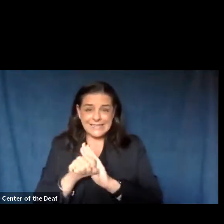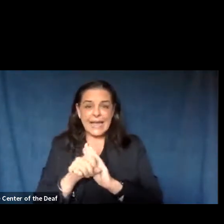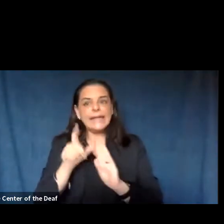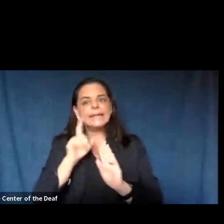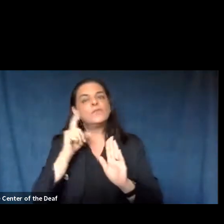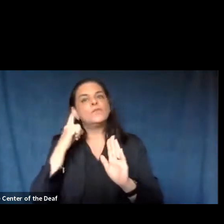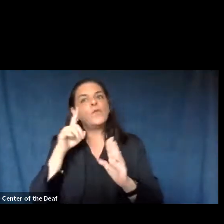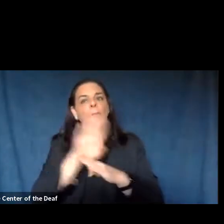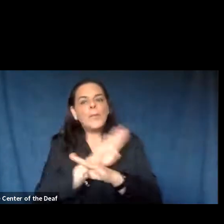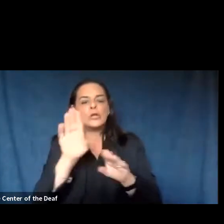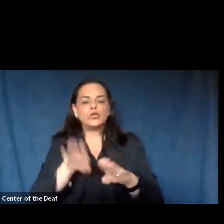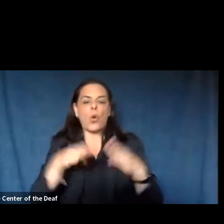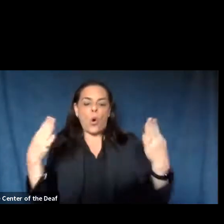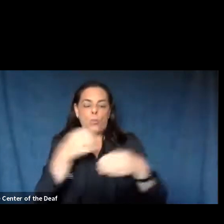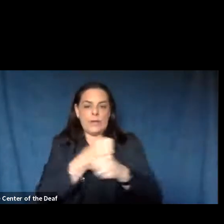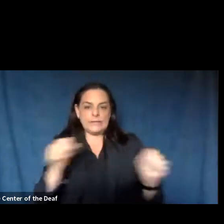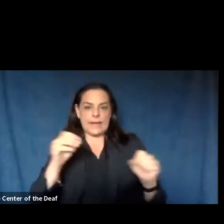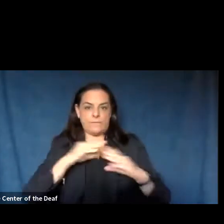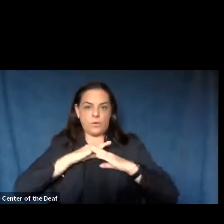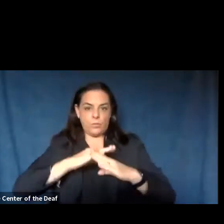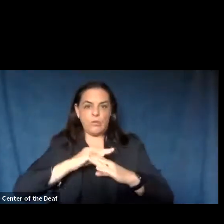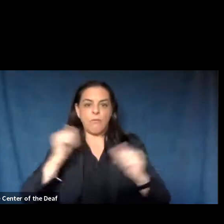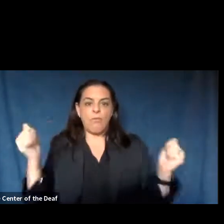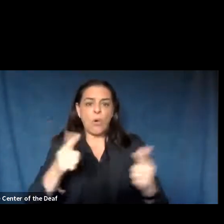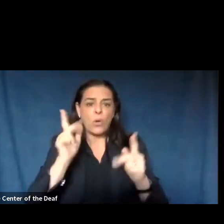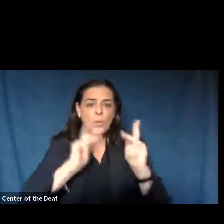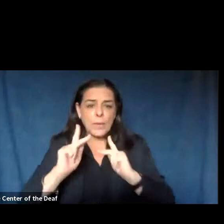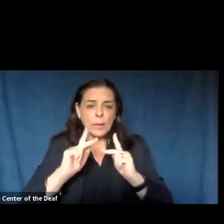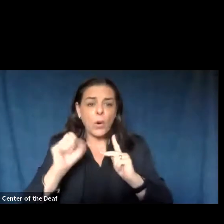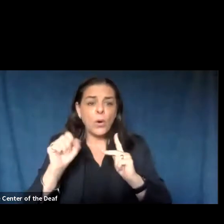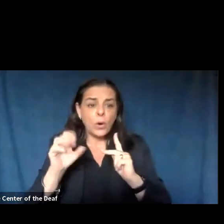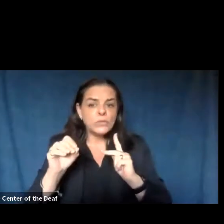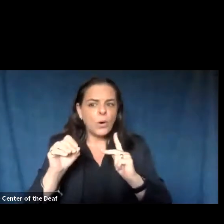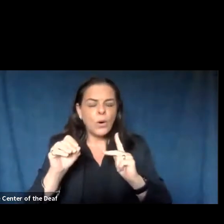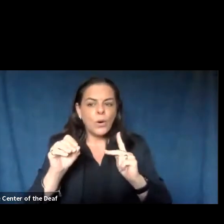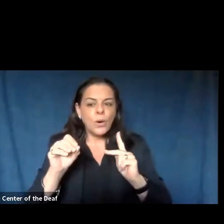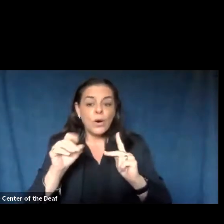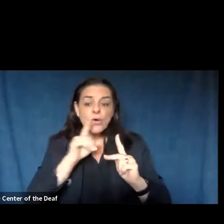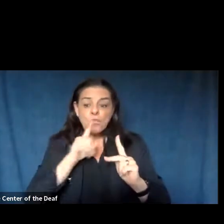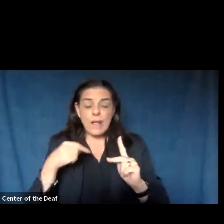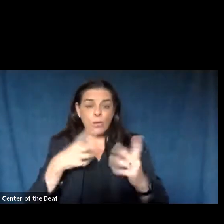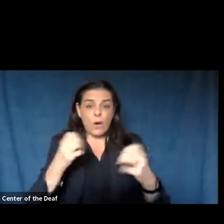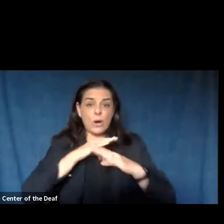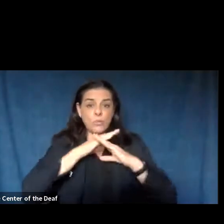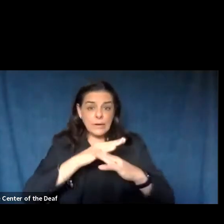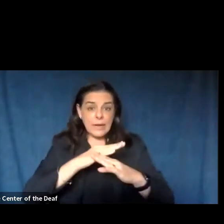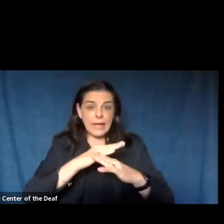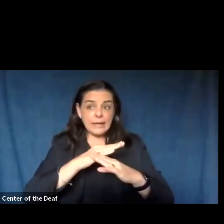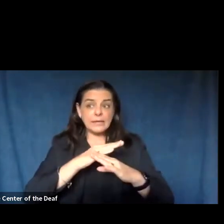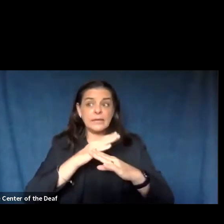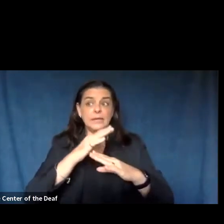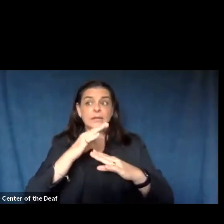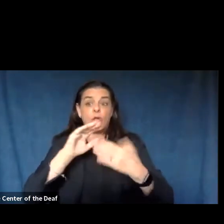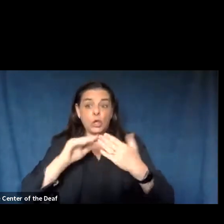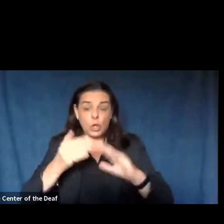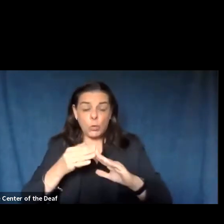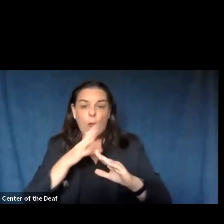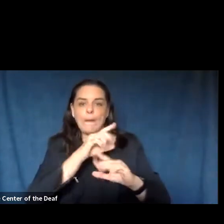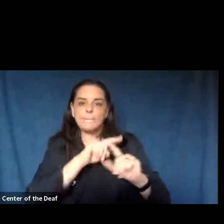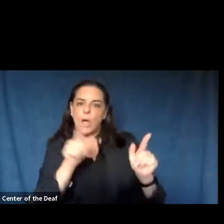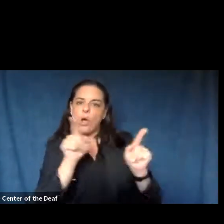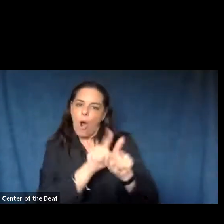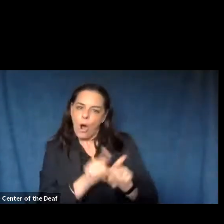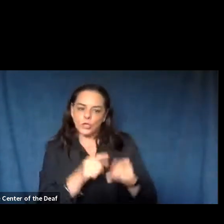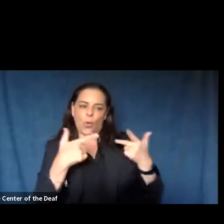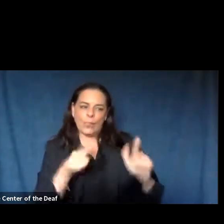protect the public. So the public health intent of both plans is really to protect our community and enable businesses to open